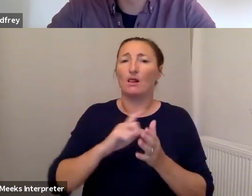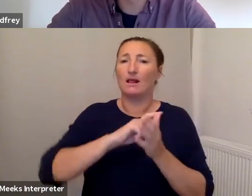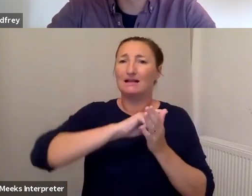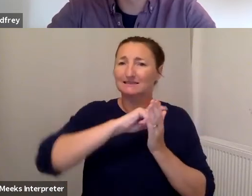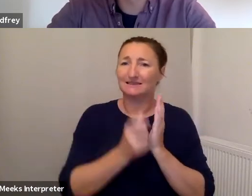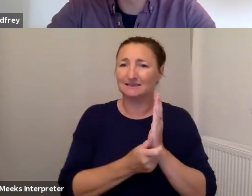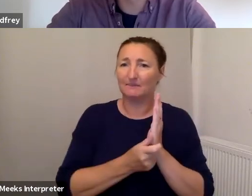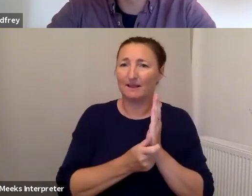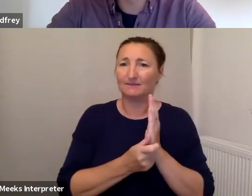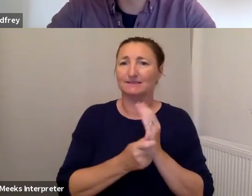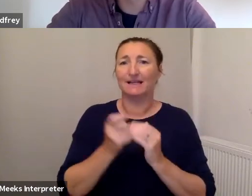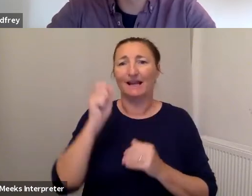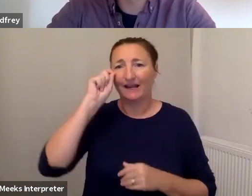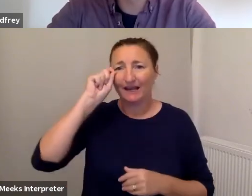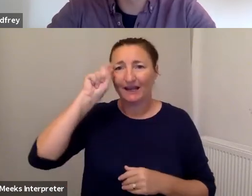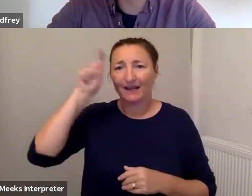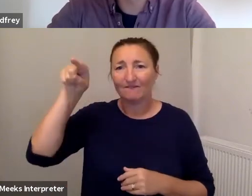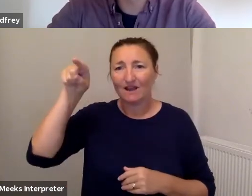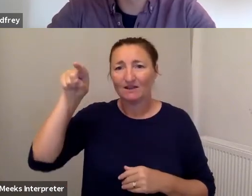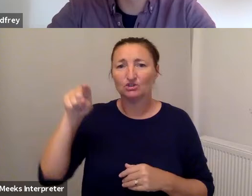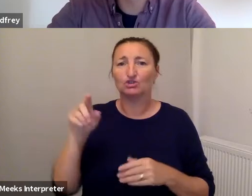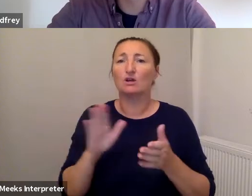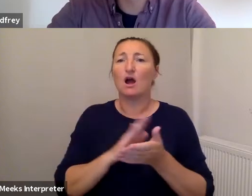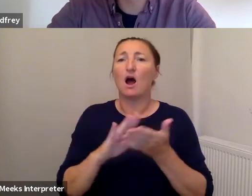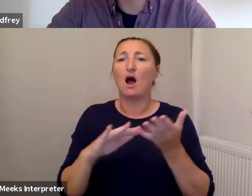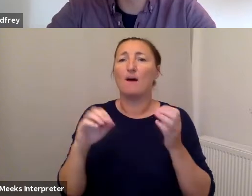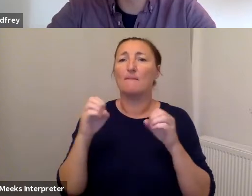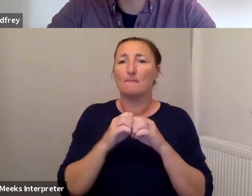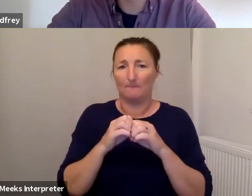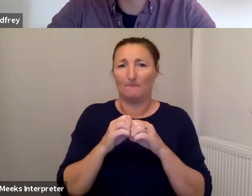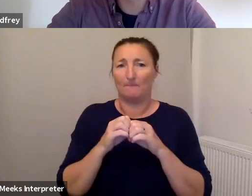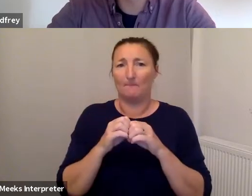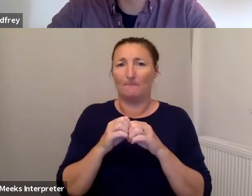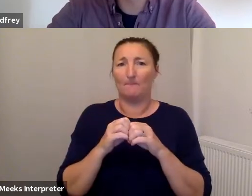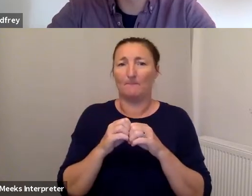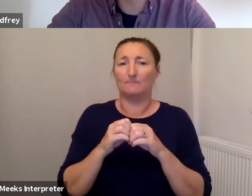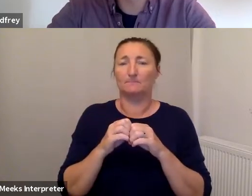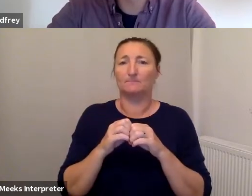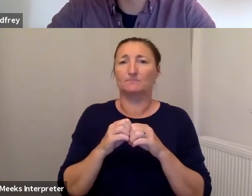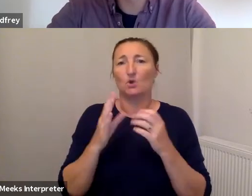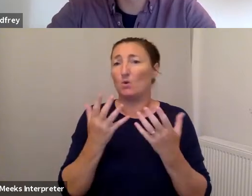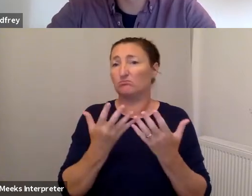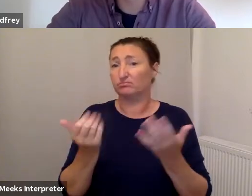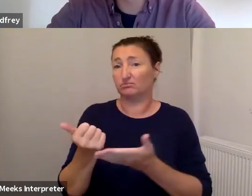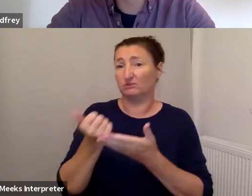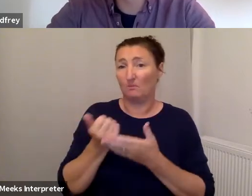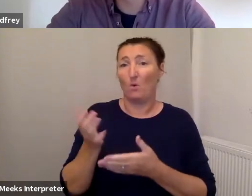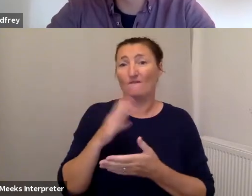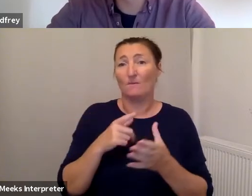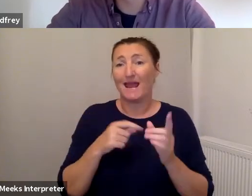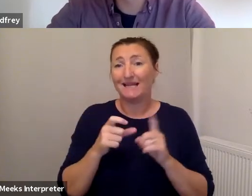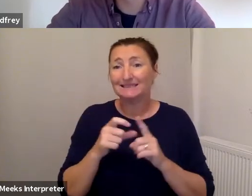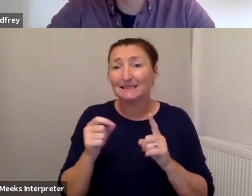well as there are other people who have supported it. The ADB, for instance, is there.